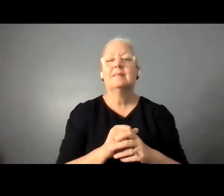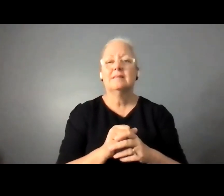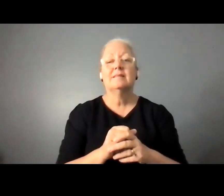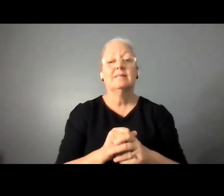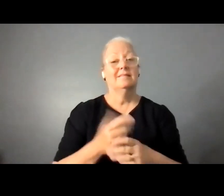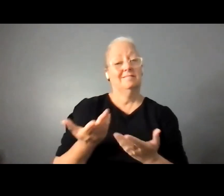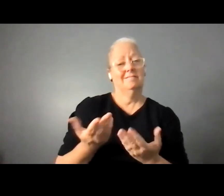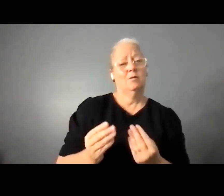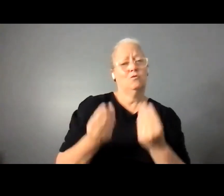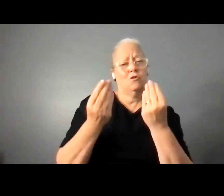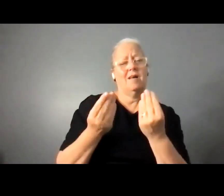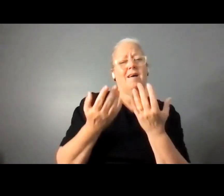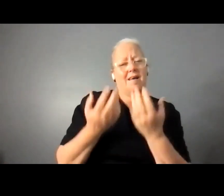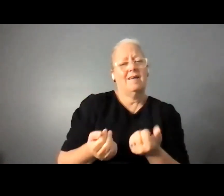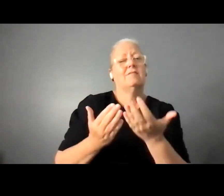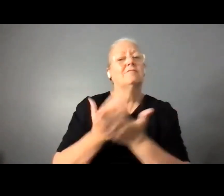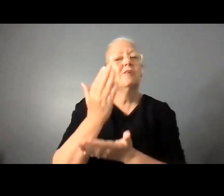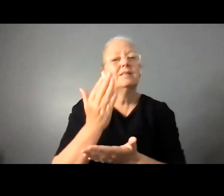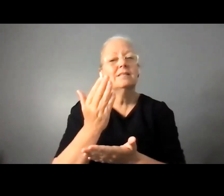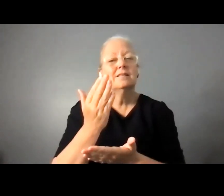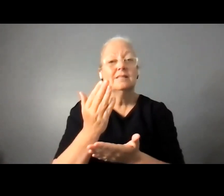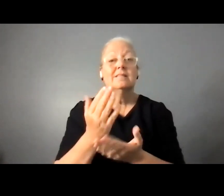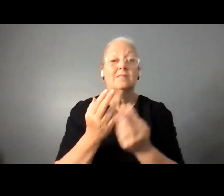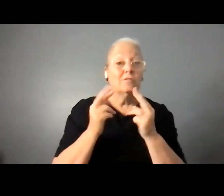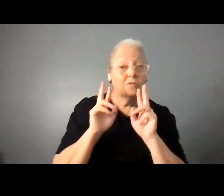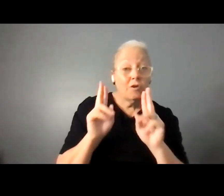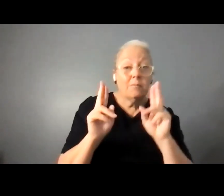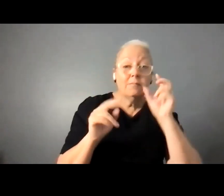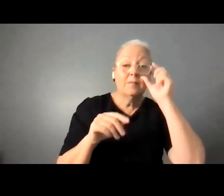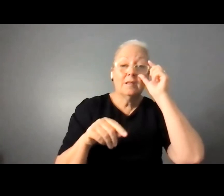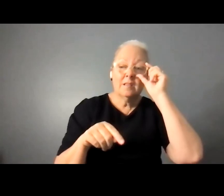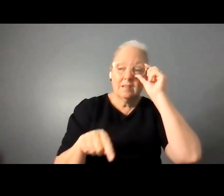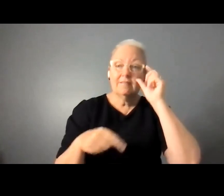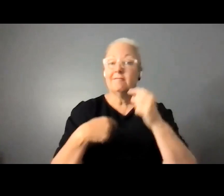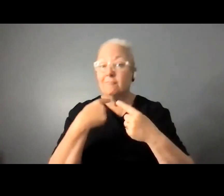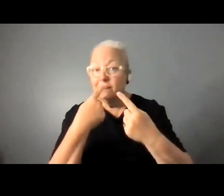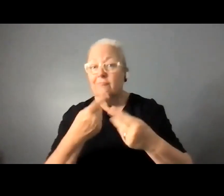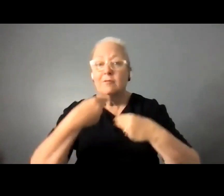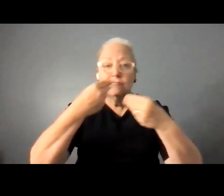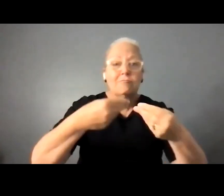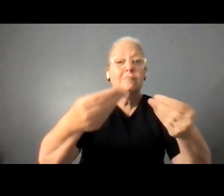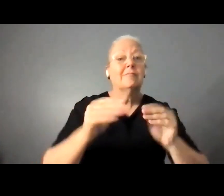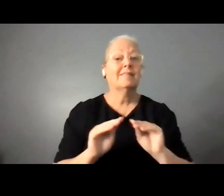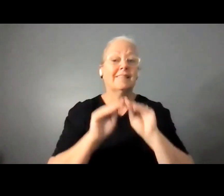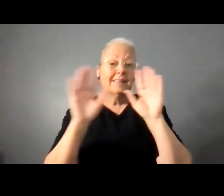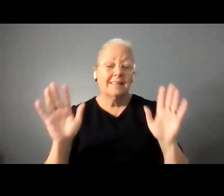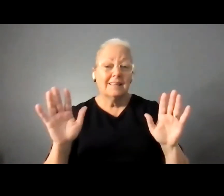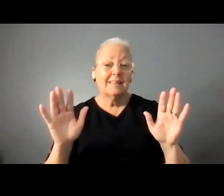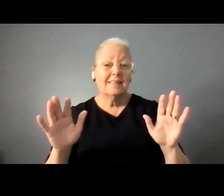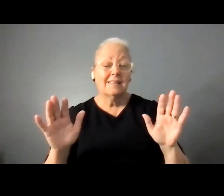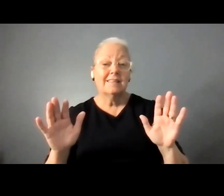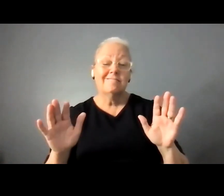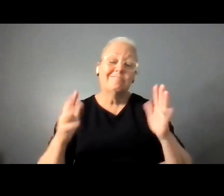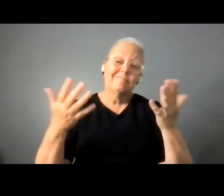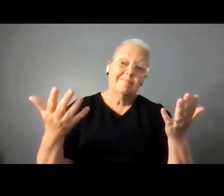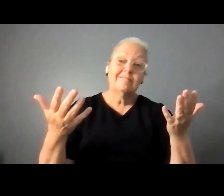without rights. We do hope that the message is clear and that we can amplify the voices of